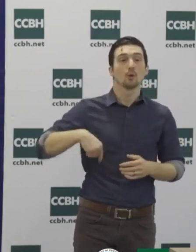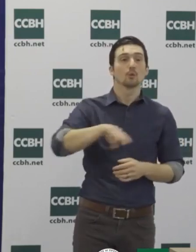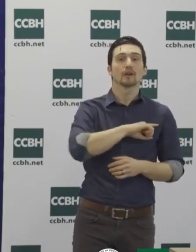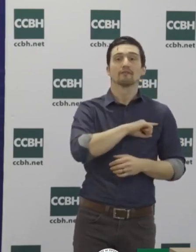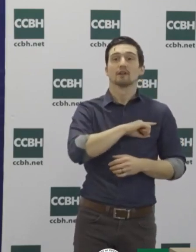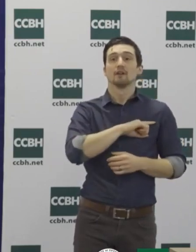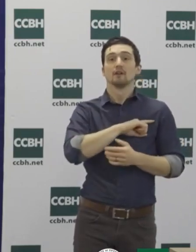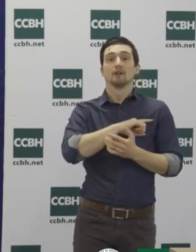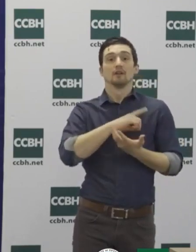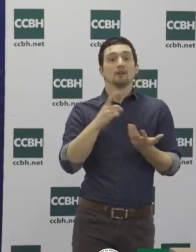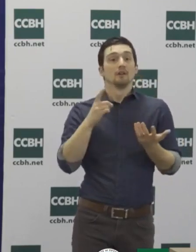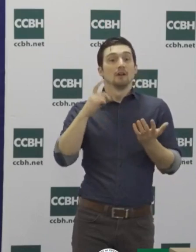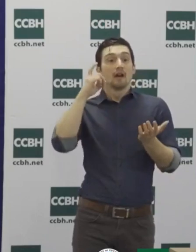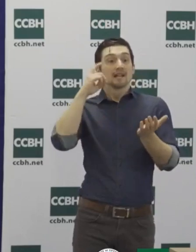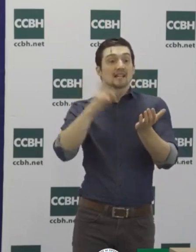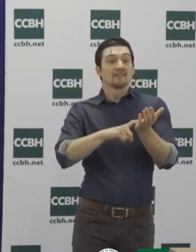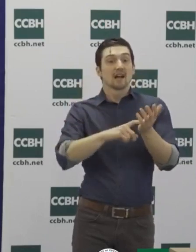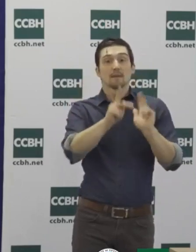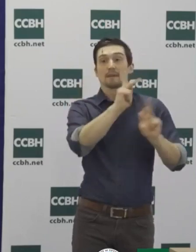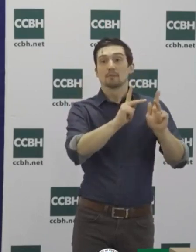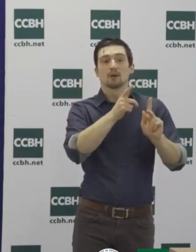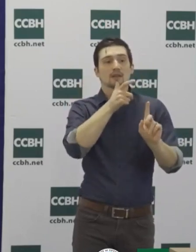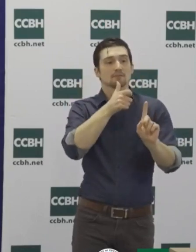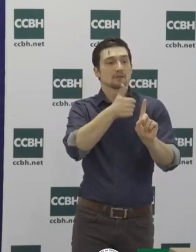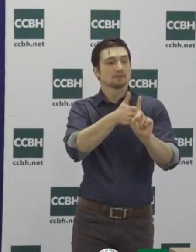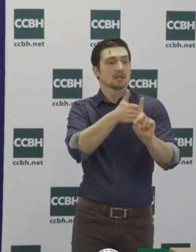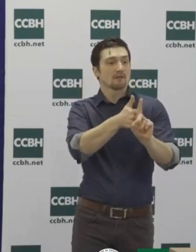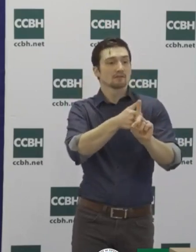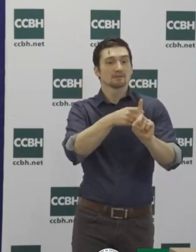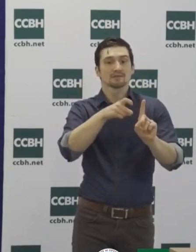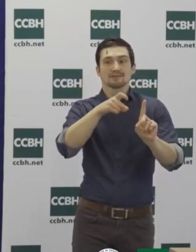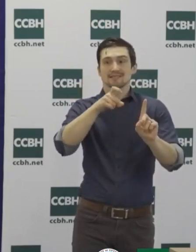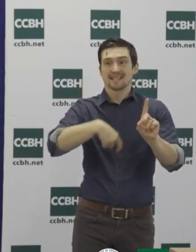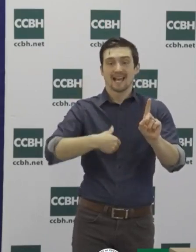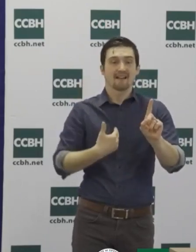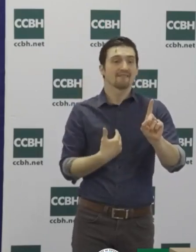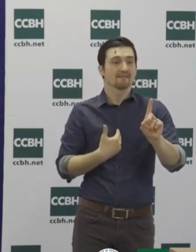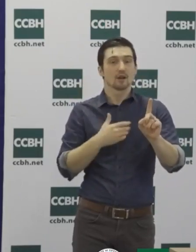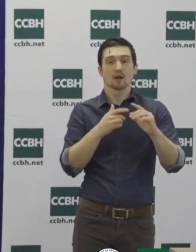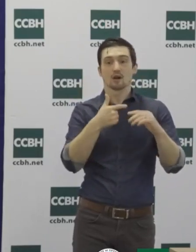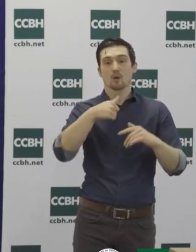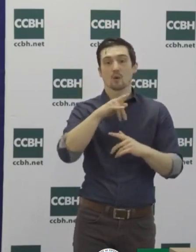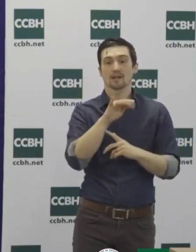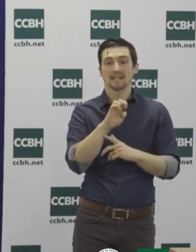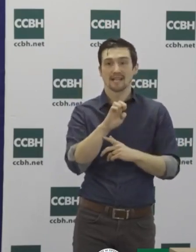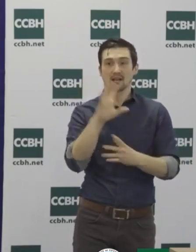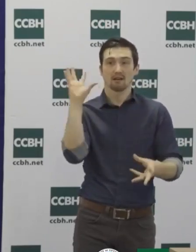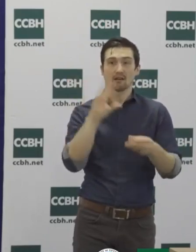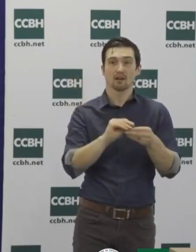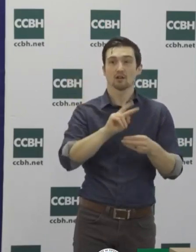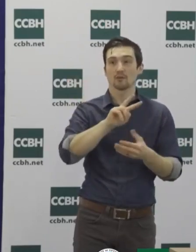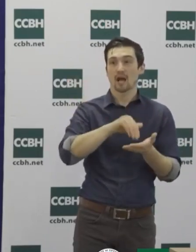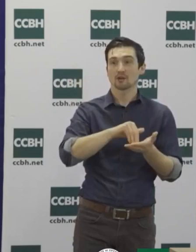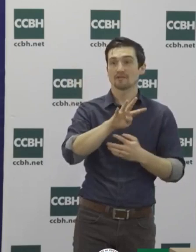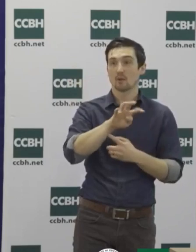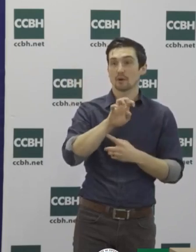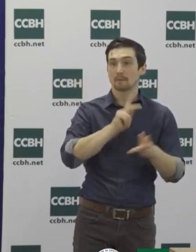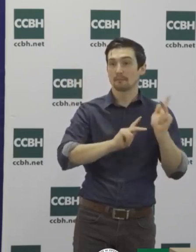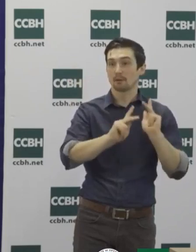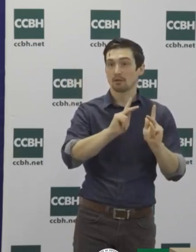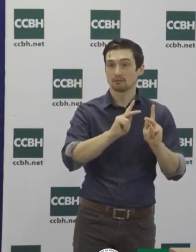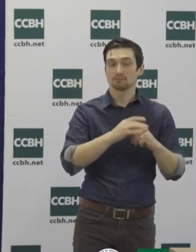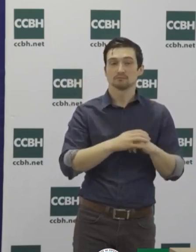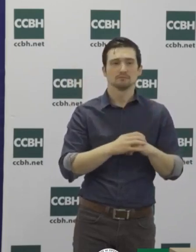identified contacts who needed to be quarantined, 2,400 people. And all of that is made possible